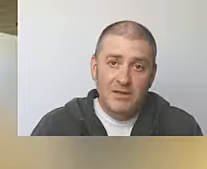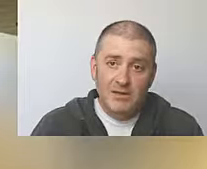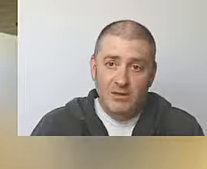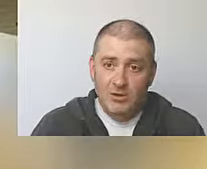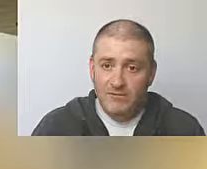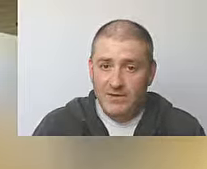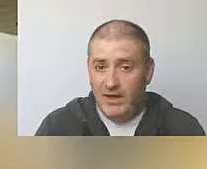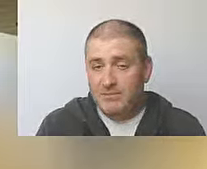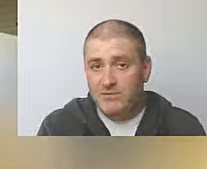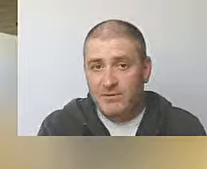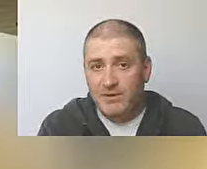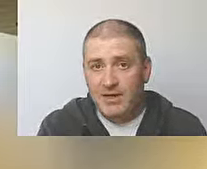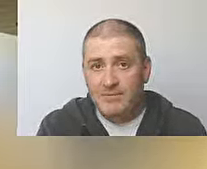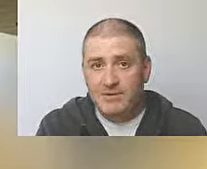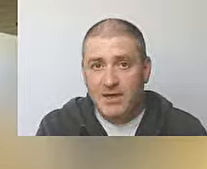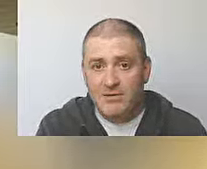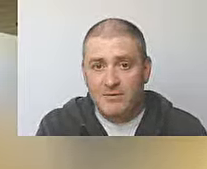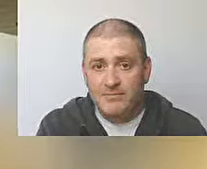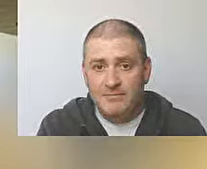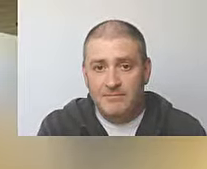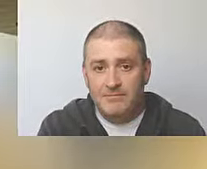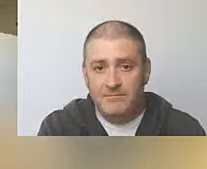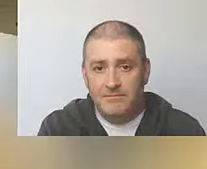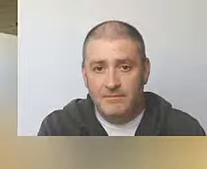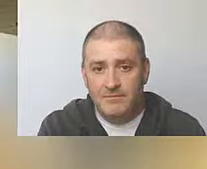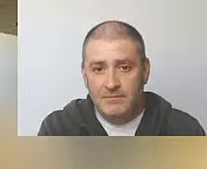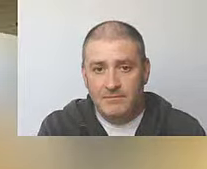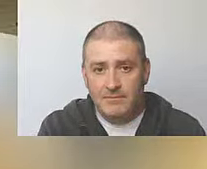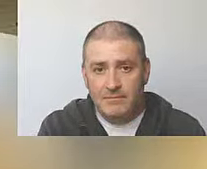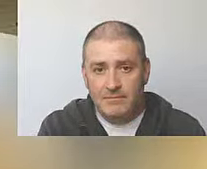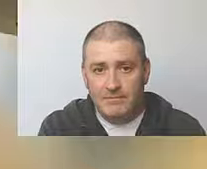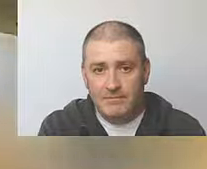edition of the Games for Blind Gamers hackathon.